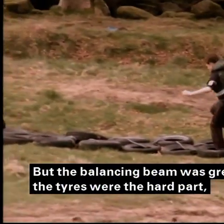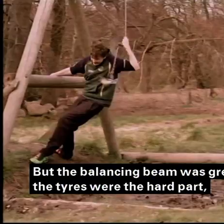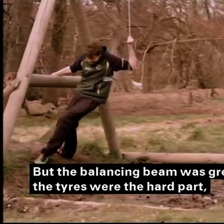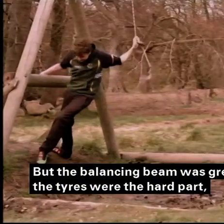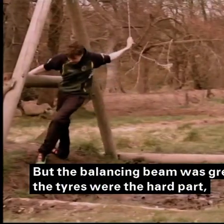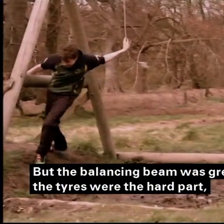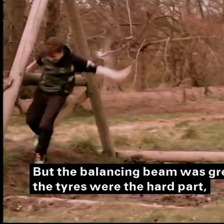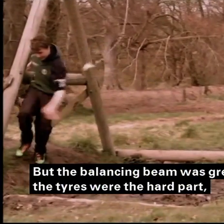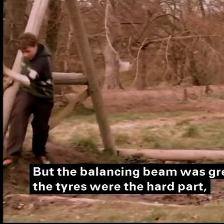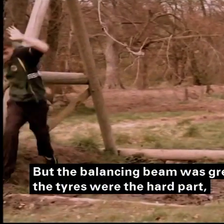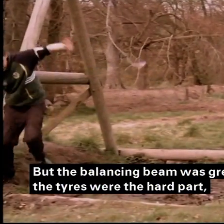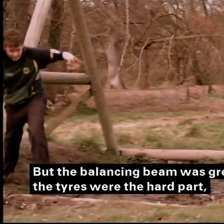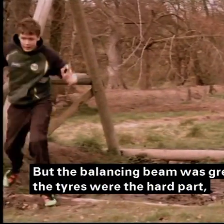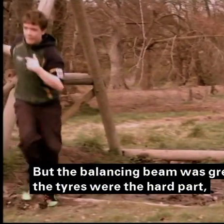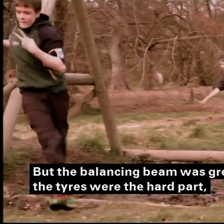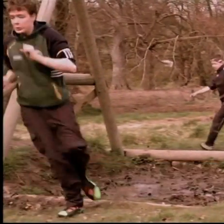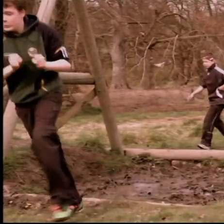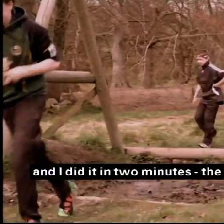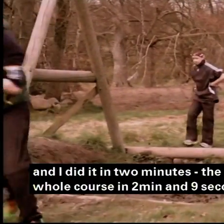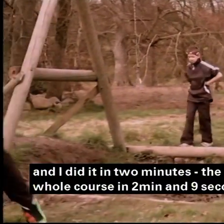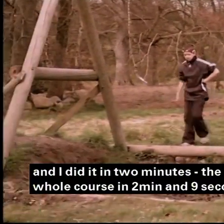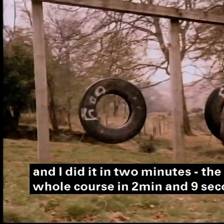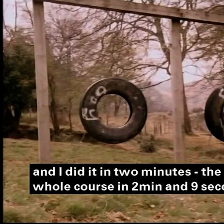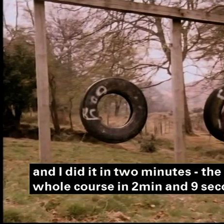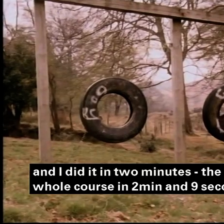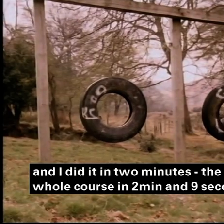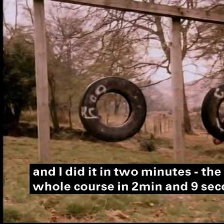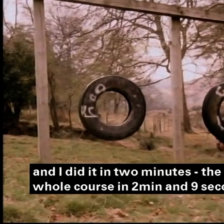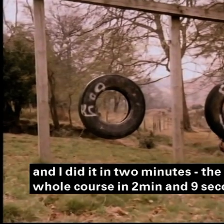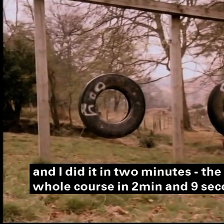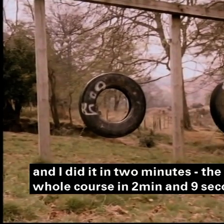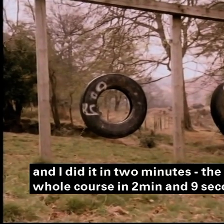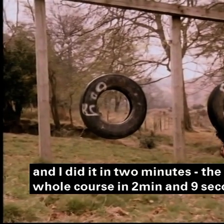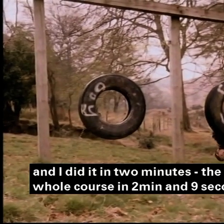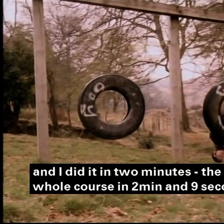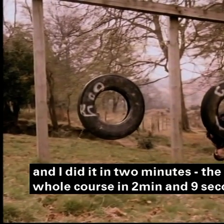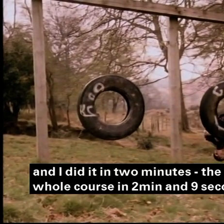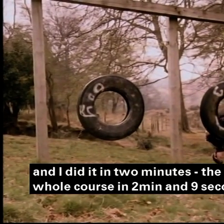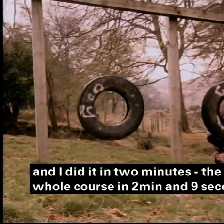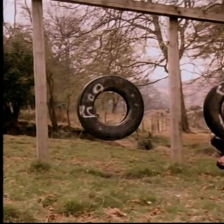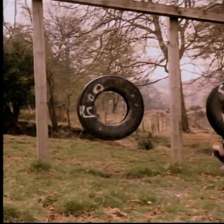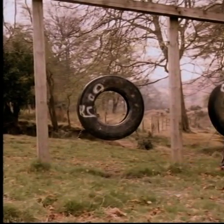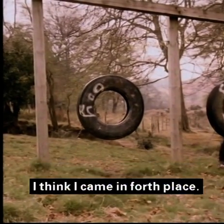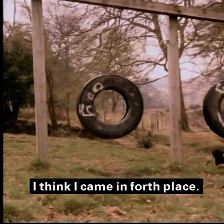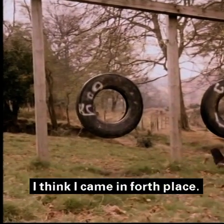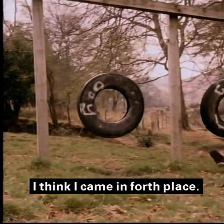part. And then I did it in two minutes, the whole course, in two minutes and nine seconds. I think I came in fourth place.